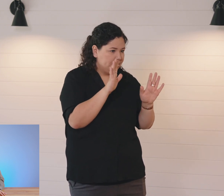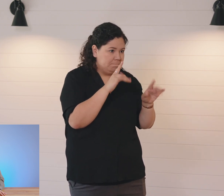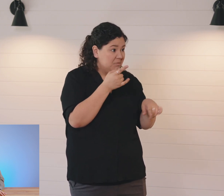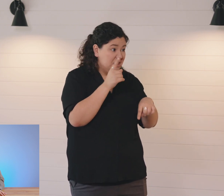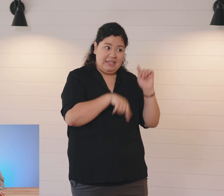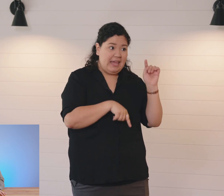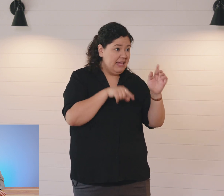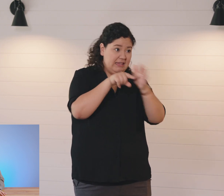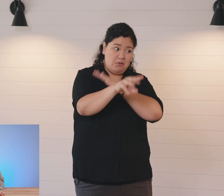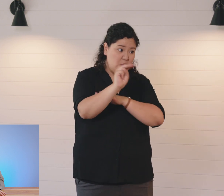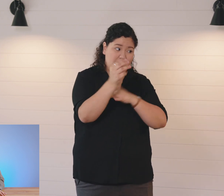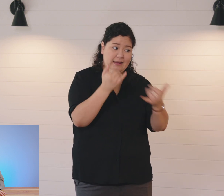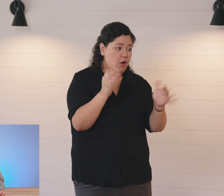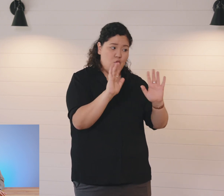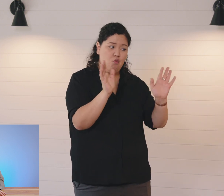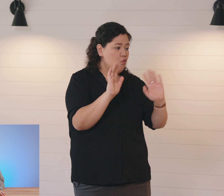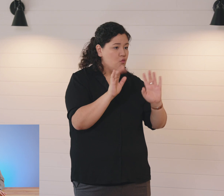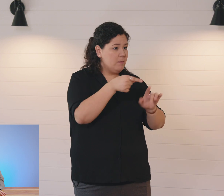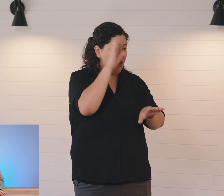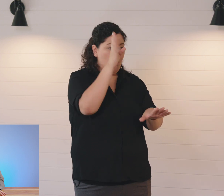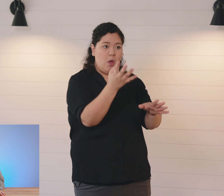are going to overcome this guy.